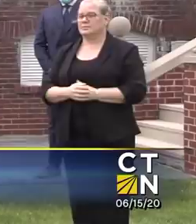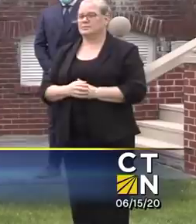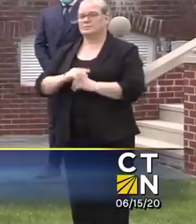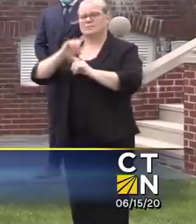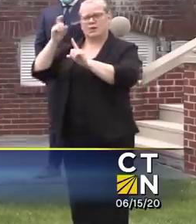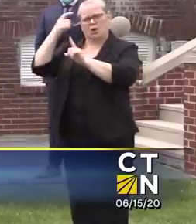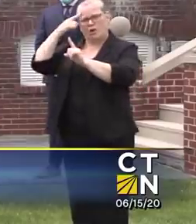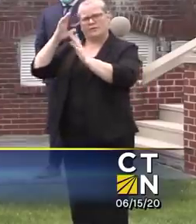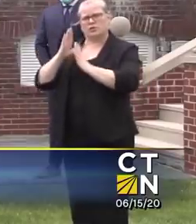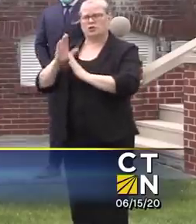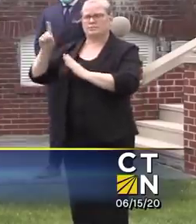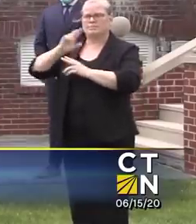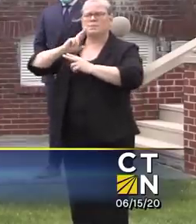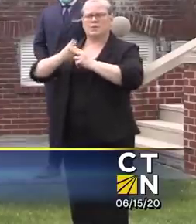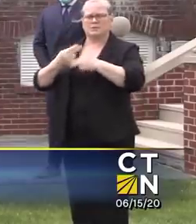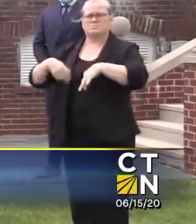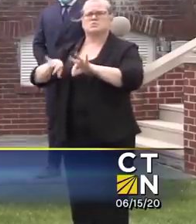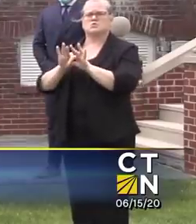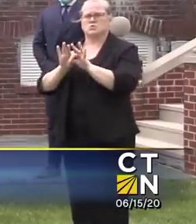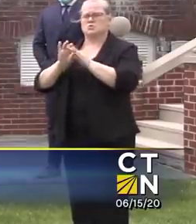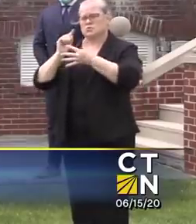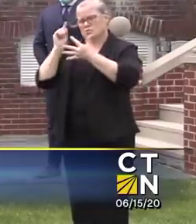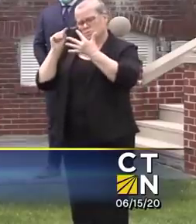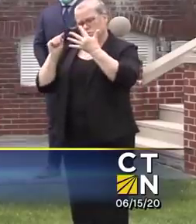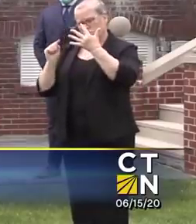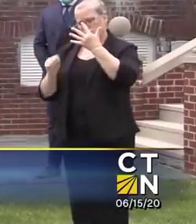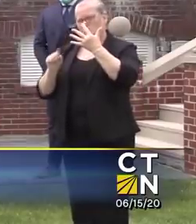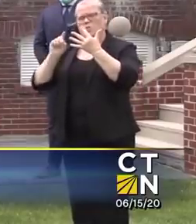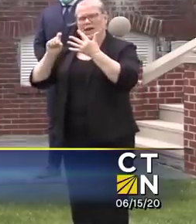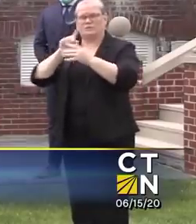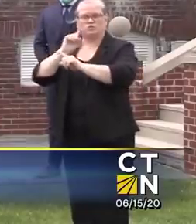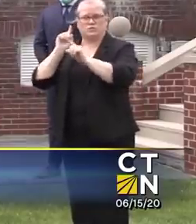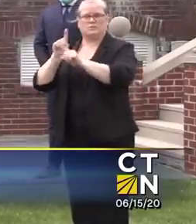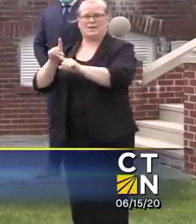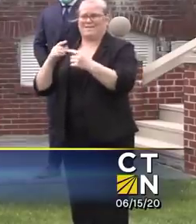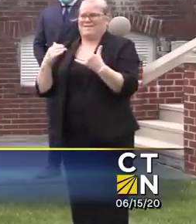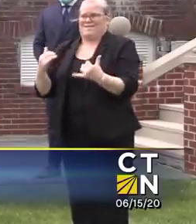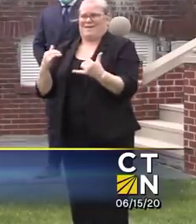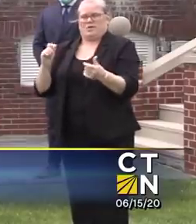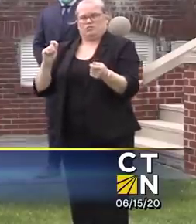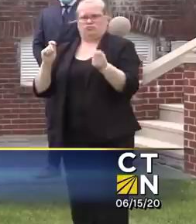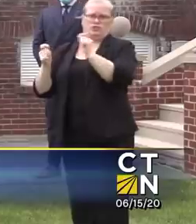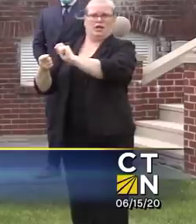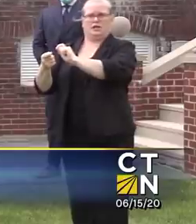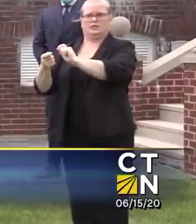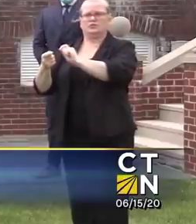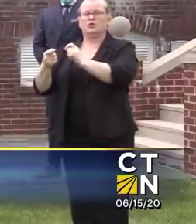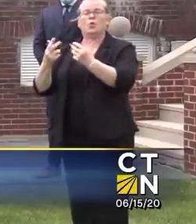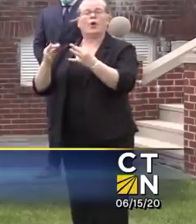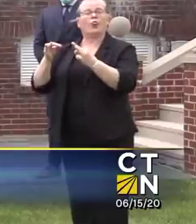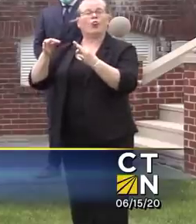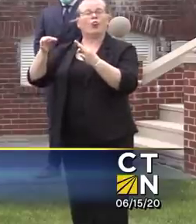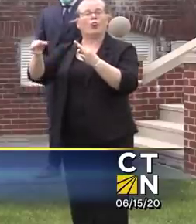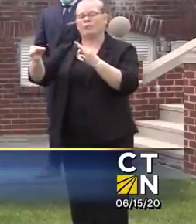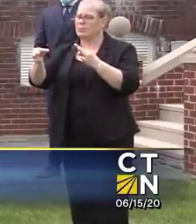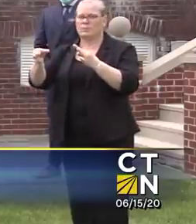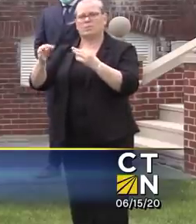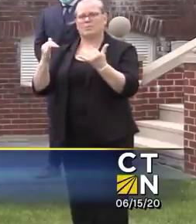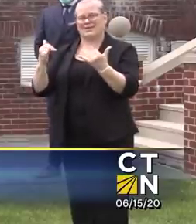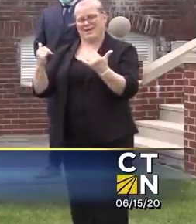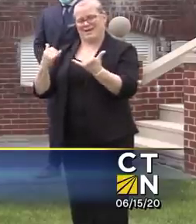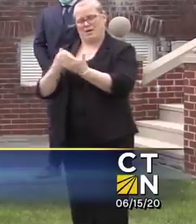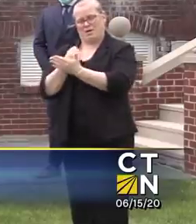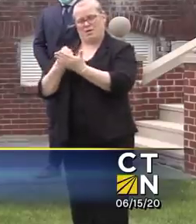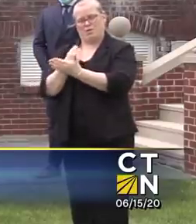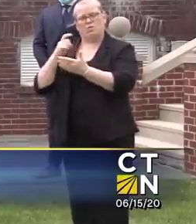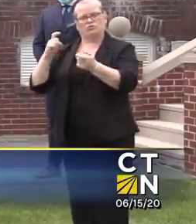key areas where we need to respond sooner than later. This is the first step of